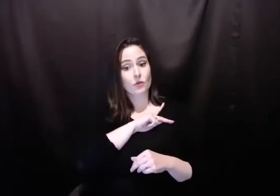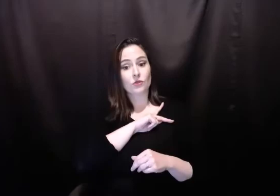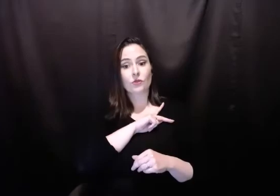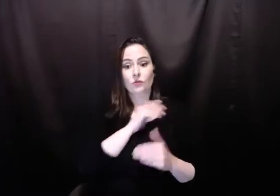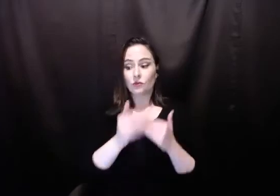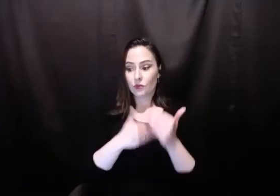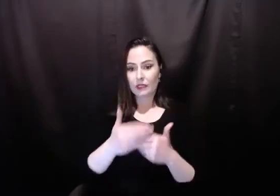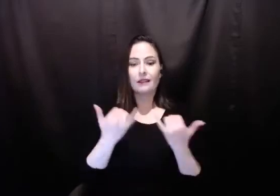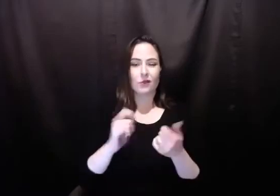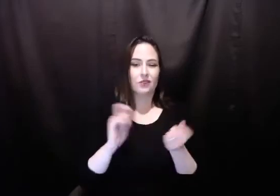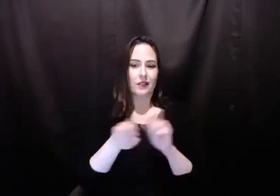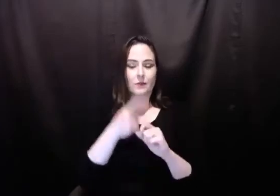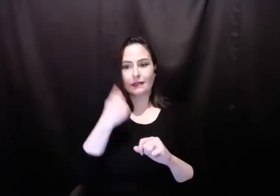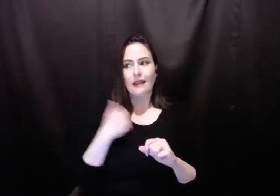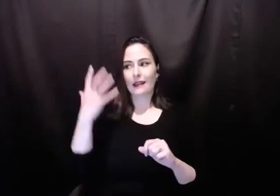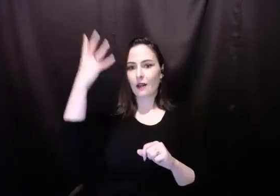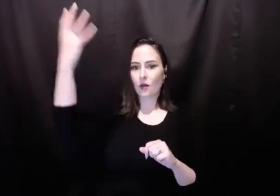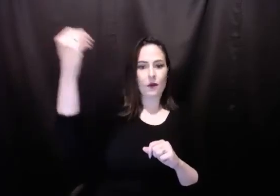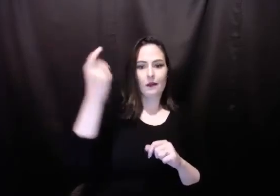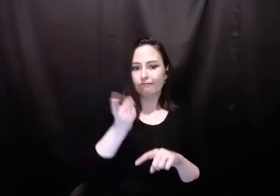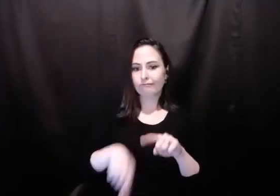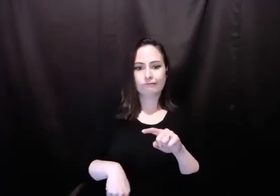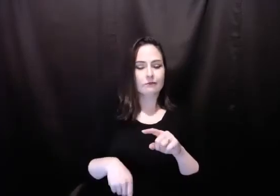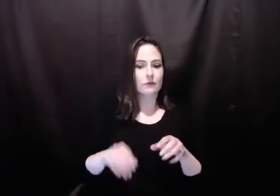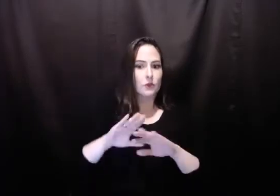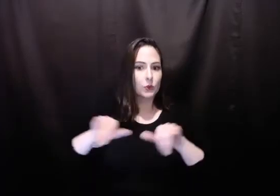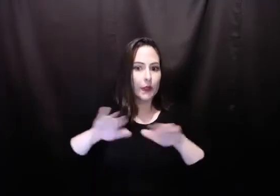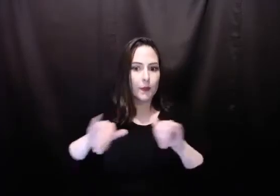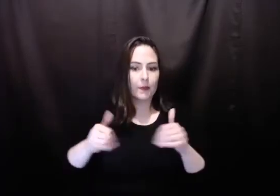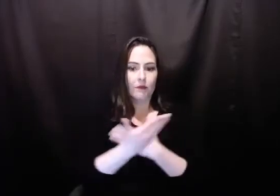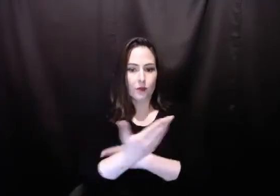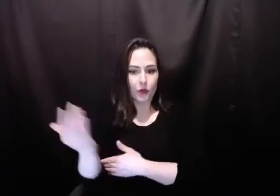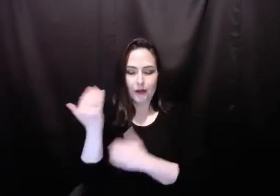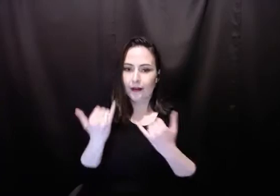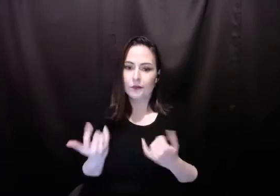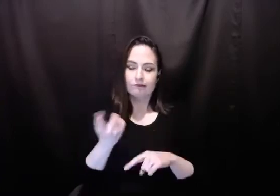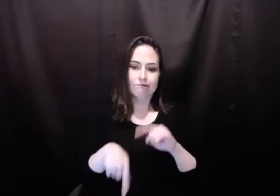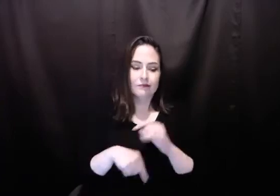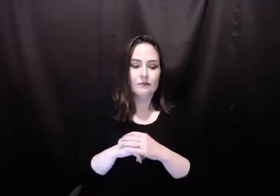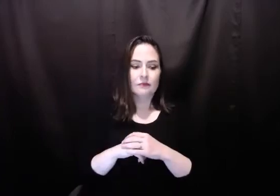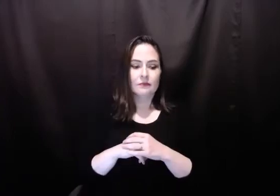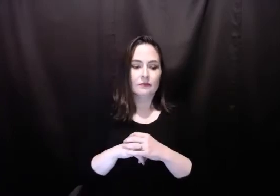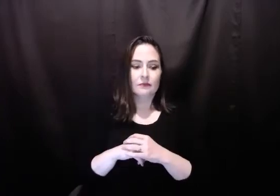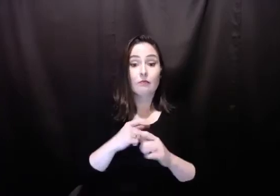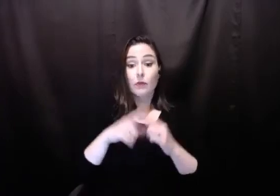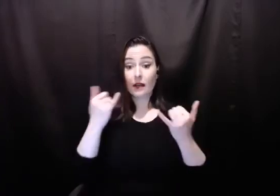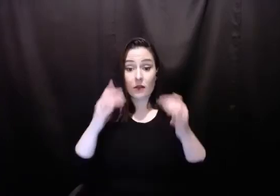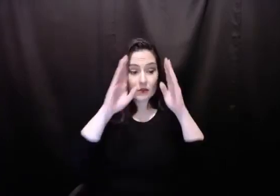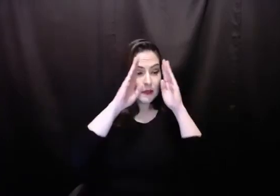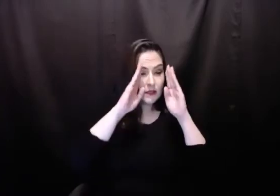to pay attention, to lead a self-examined life. I used to say to my students, you are not going to wake up when you're 42 years old and look in the mirror